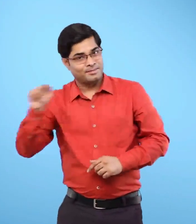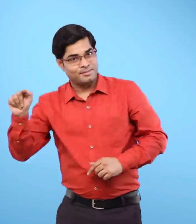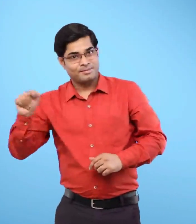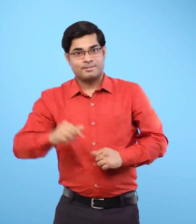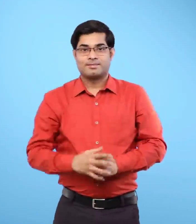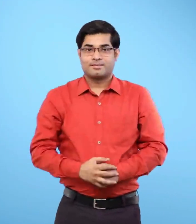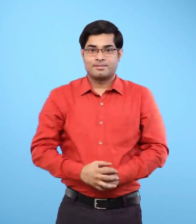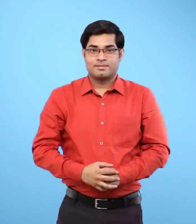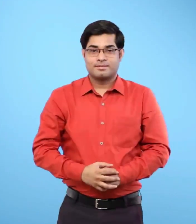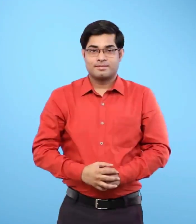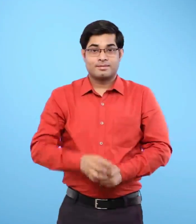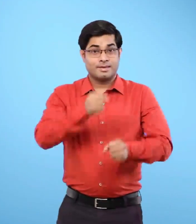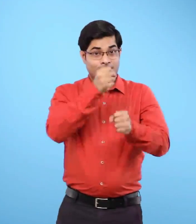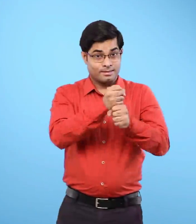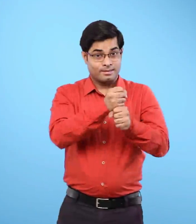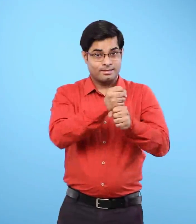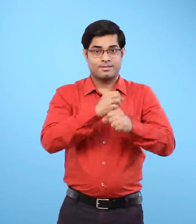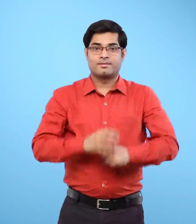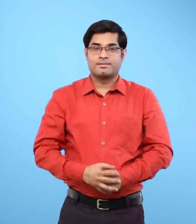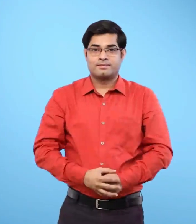Dash. G.